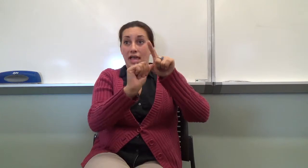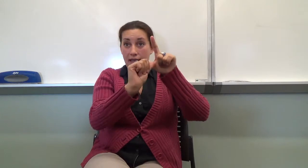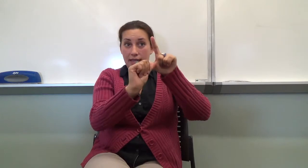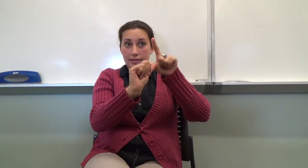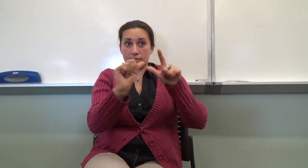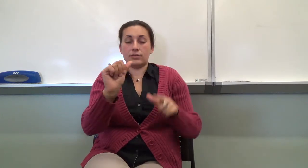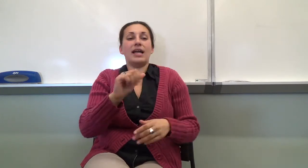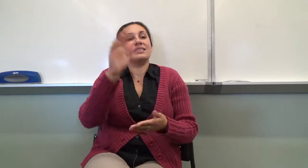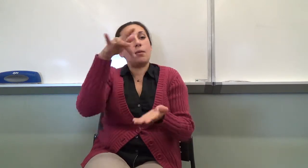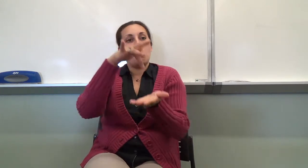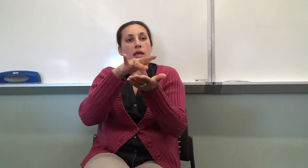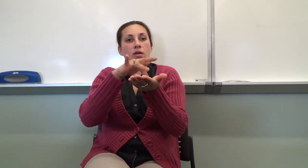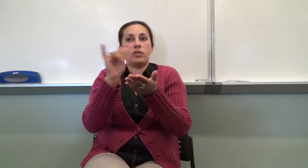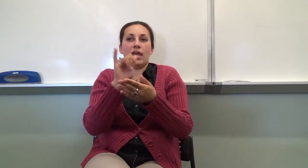like this, angle BAC.